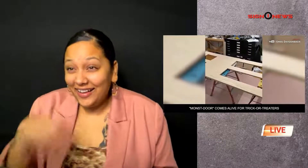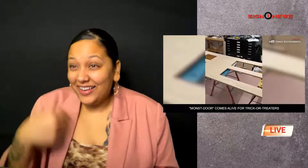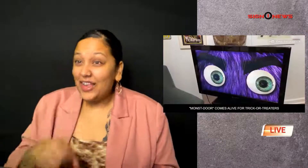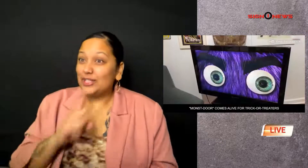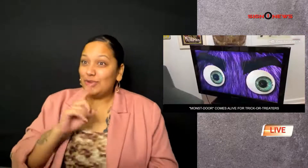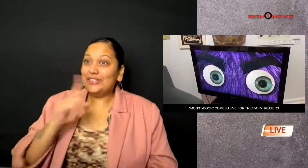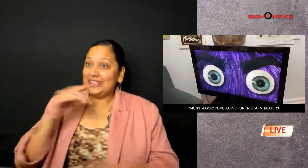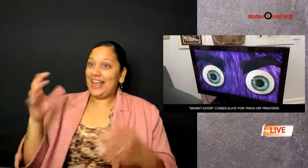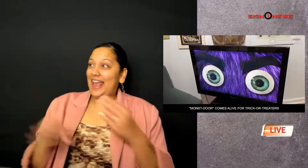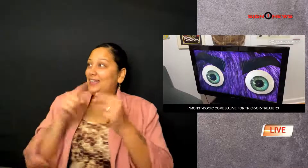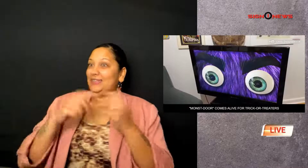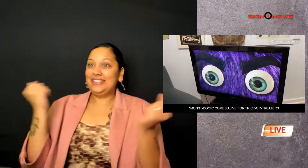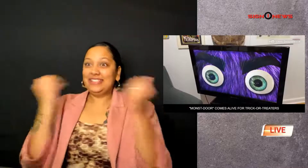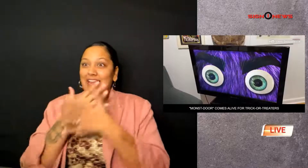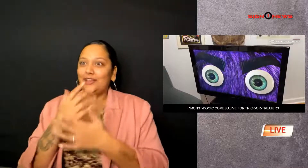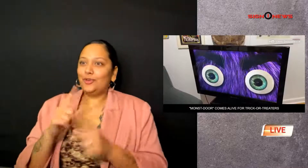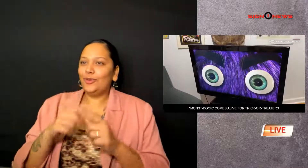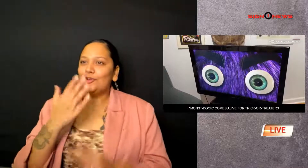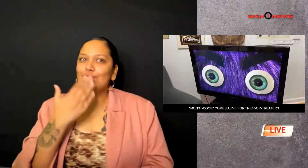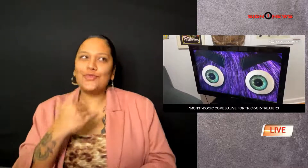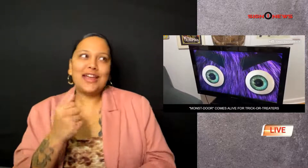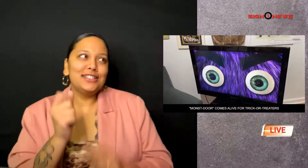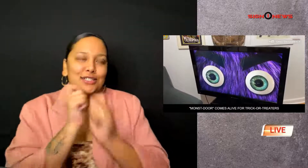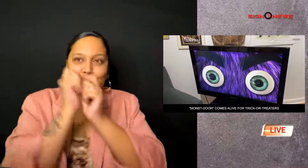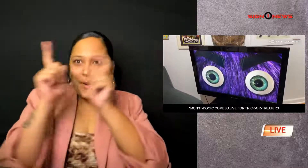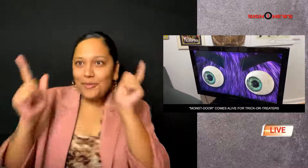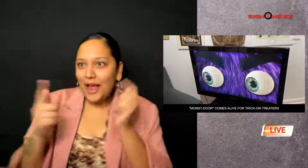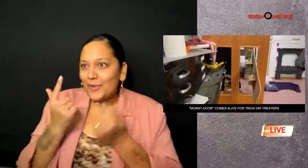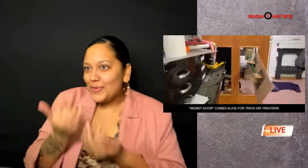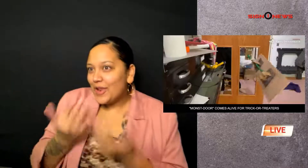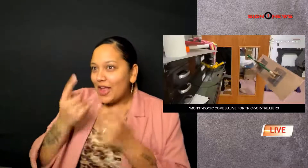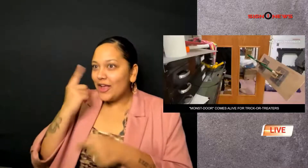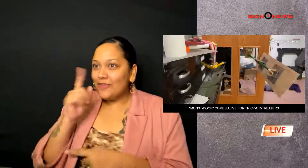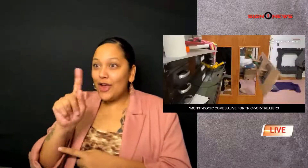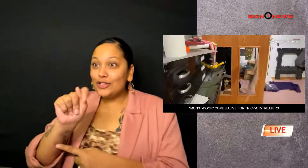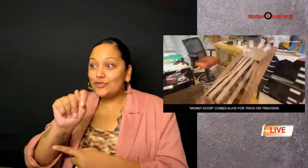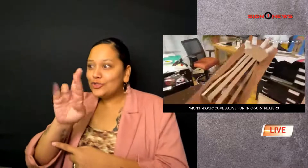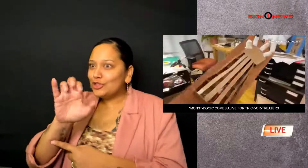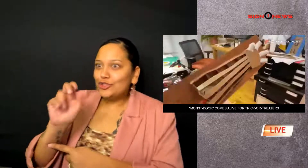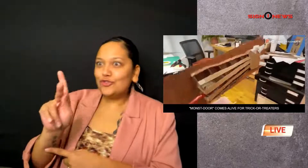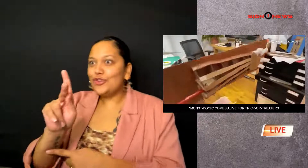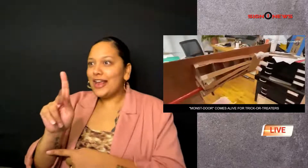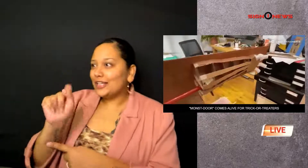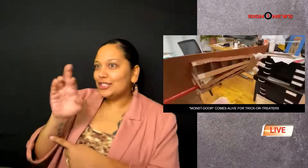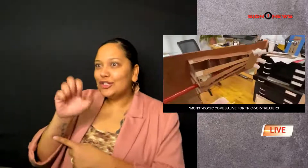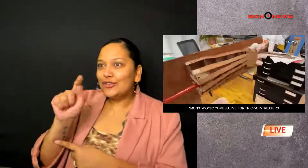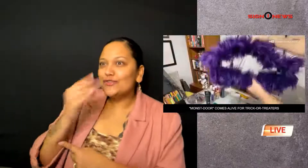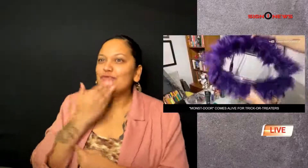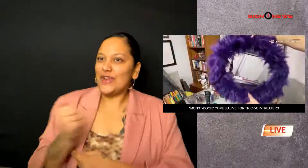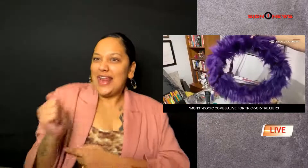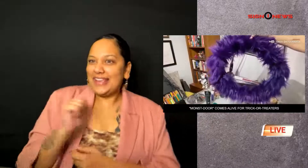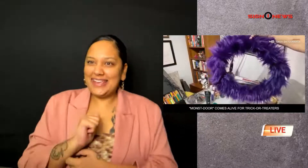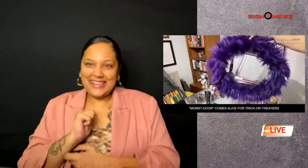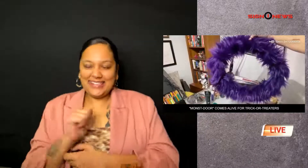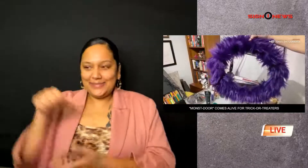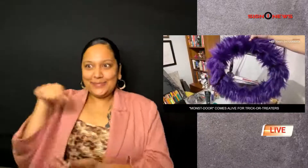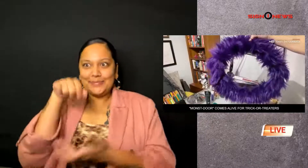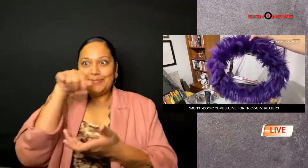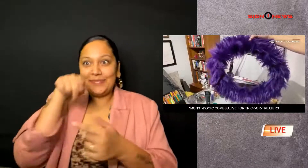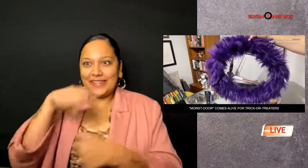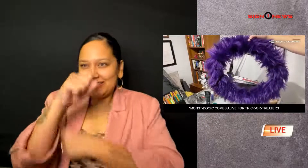mouth. It's sure to add a scare to the sweet surprises waiting for trick-or-treaters this